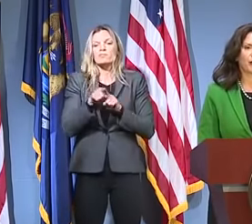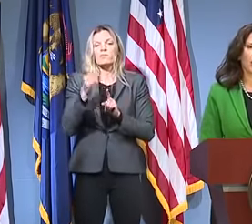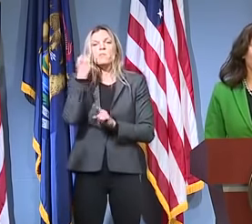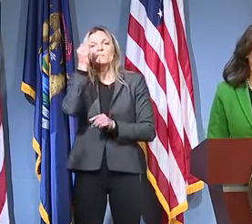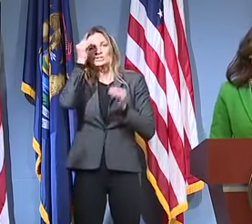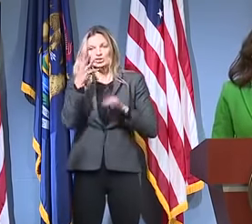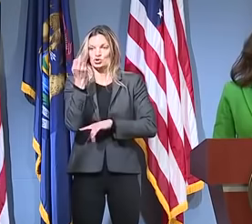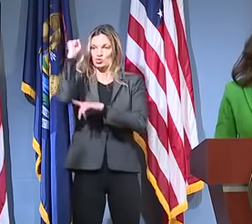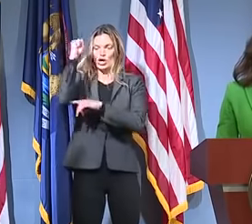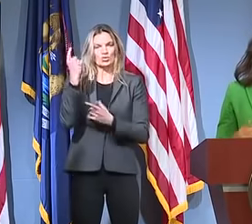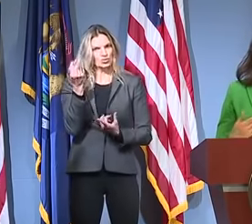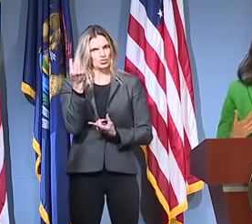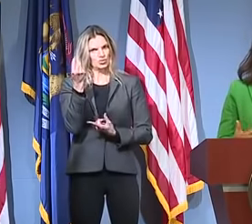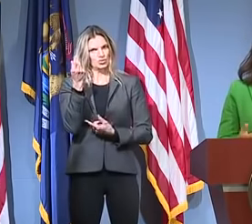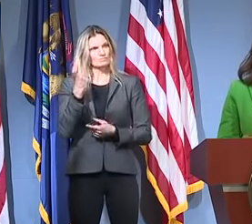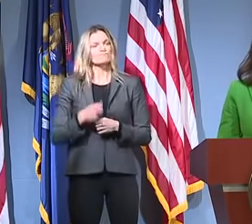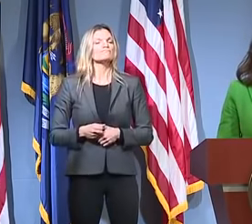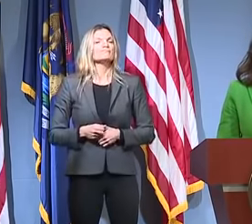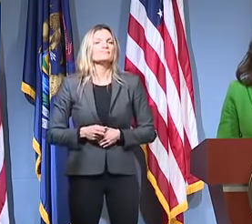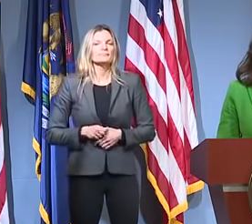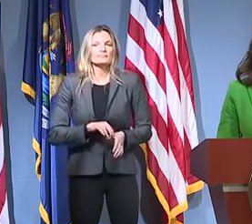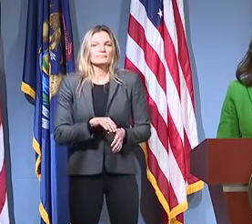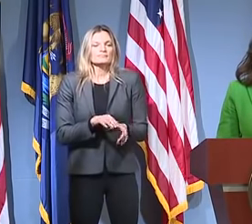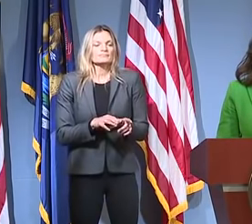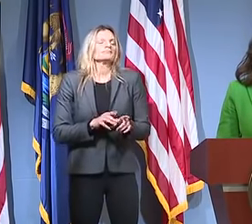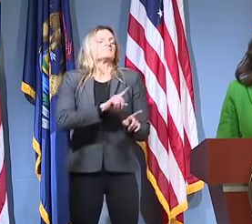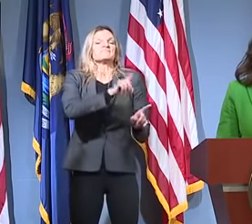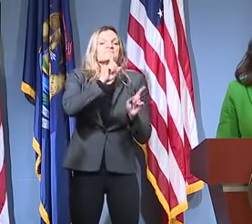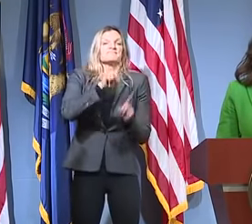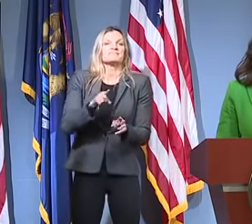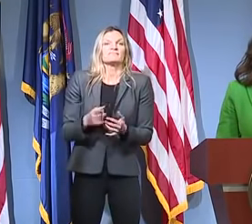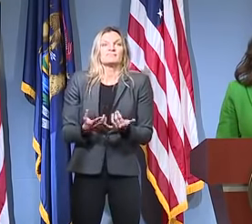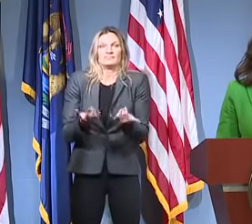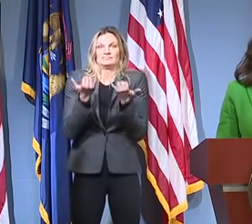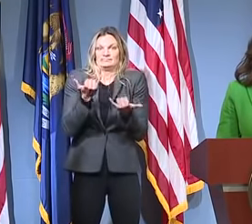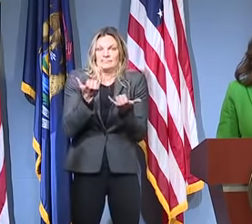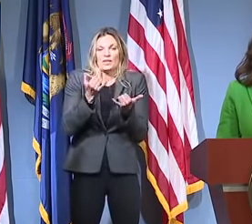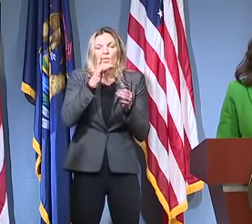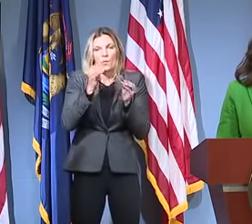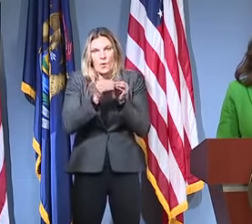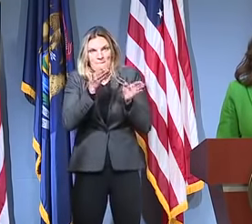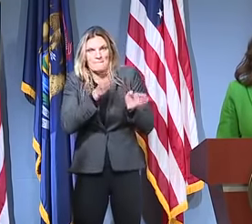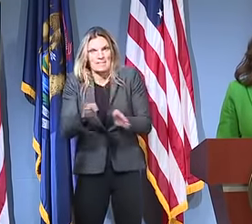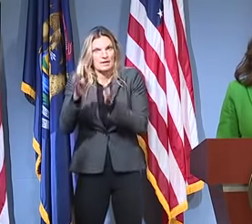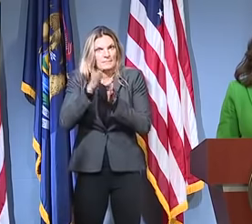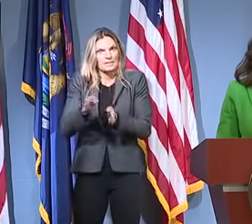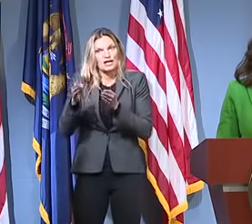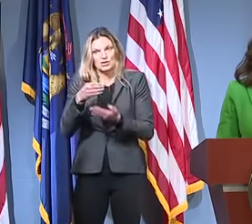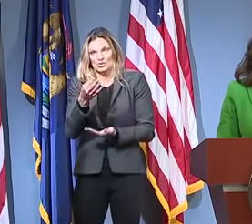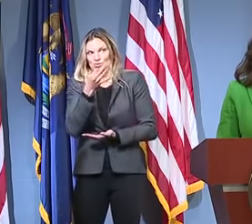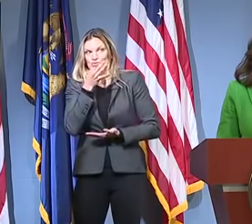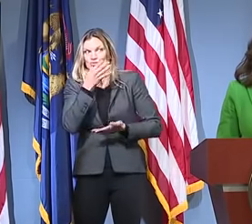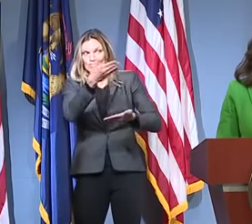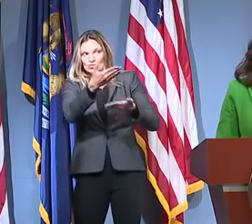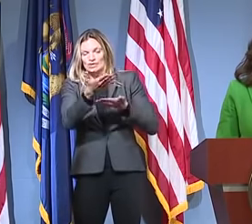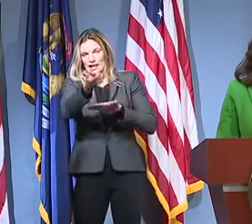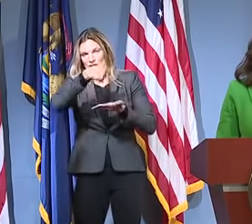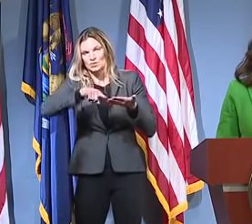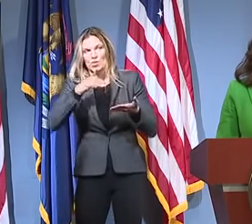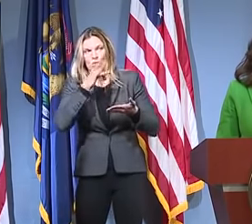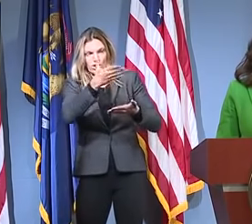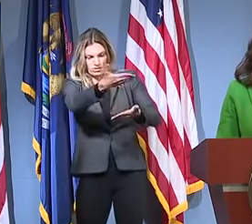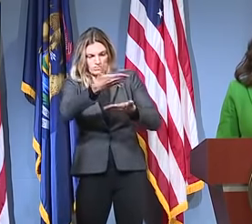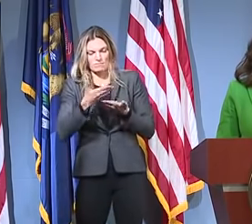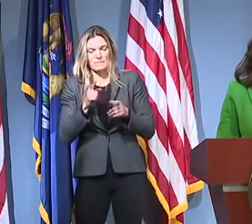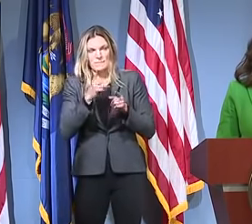been promulgating their plan, which they are all due today, and we'll have an opportunity to scrutinize them starting next week,